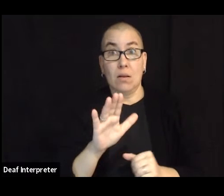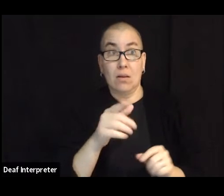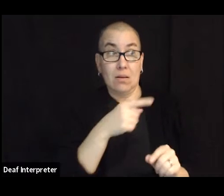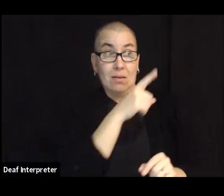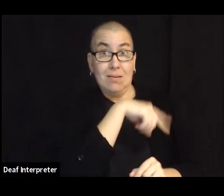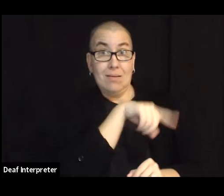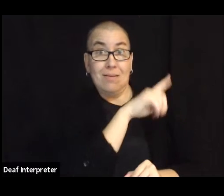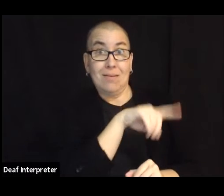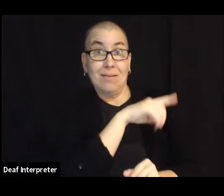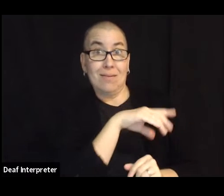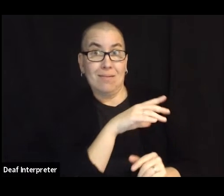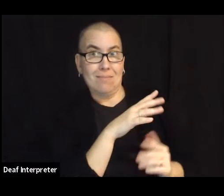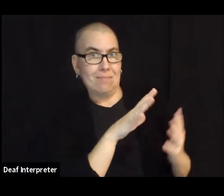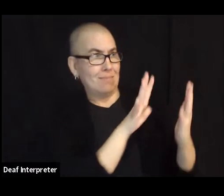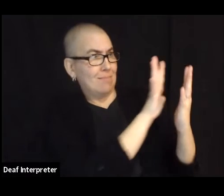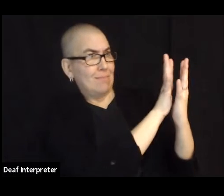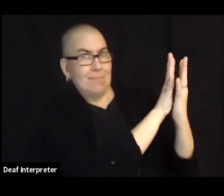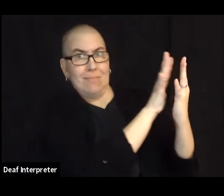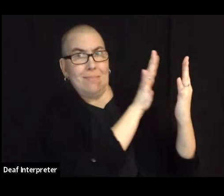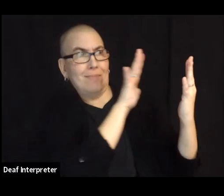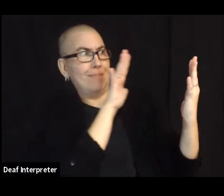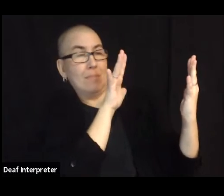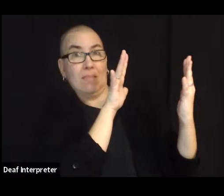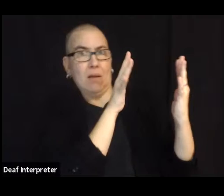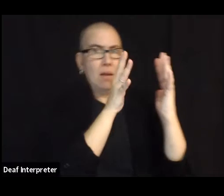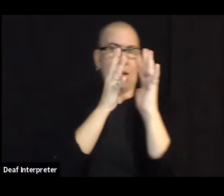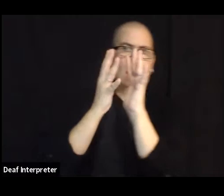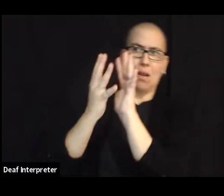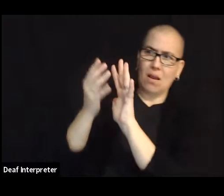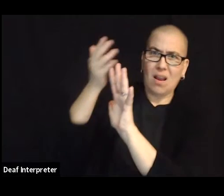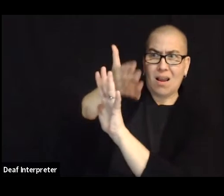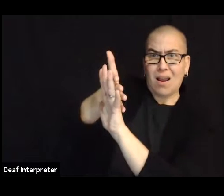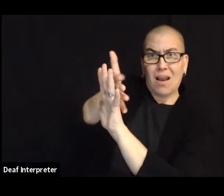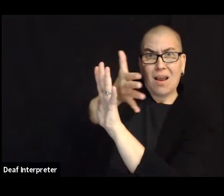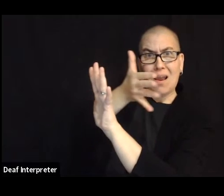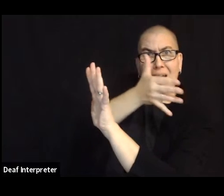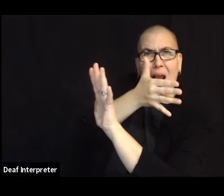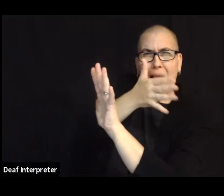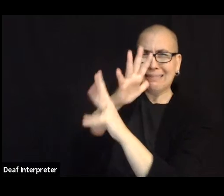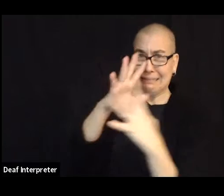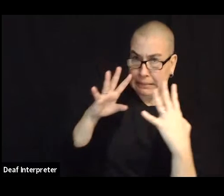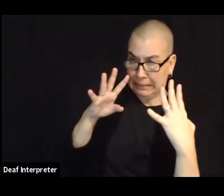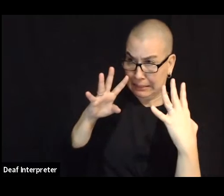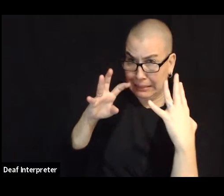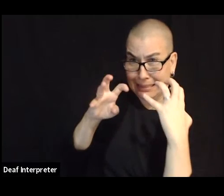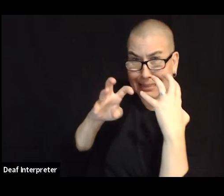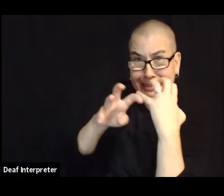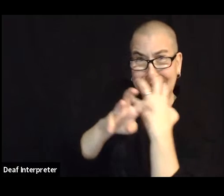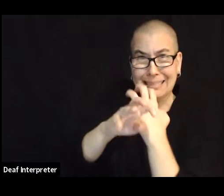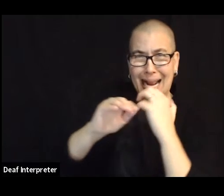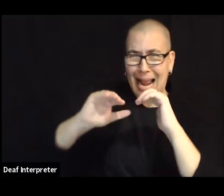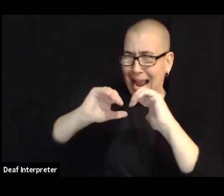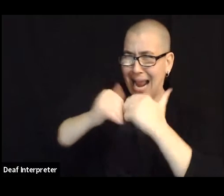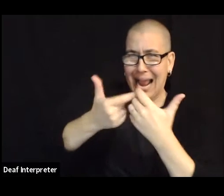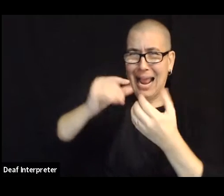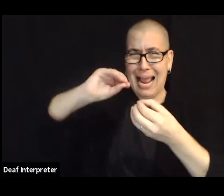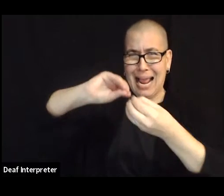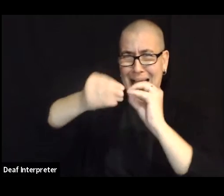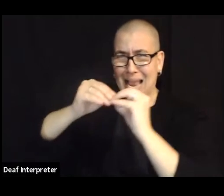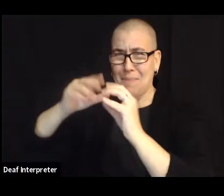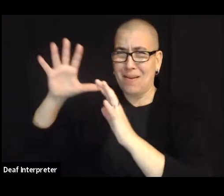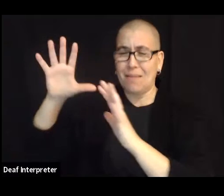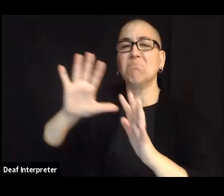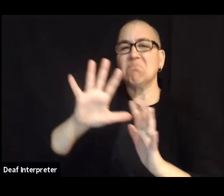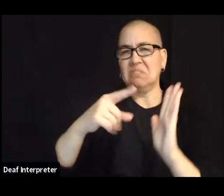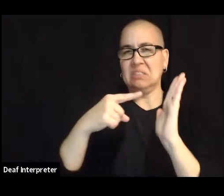vaccine allocations there are and what we're able to track. For example, as we've said before, there are some entities in the